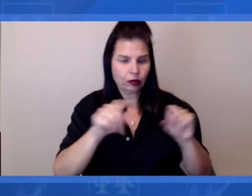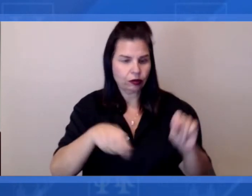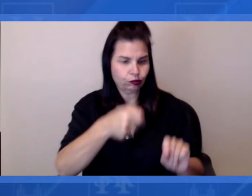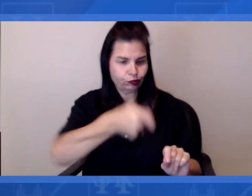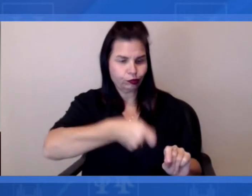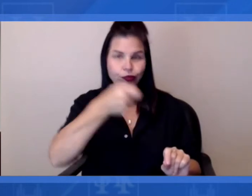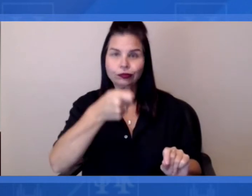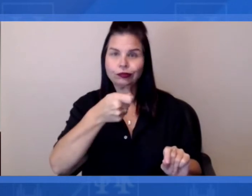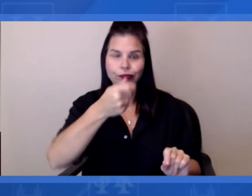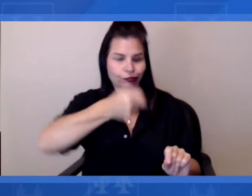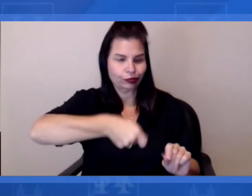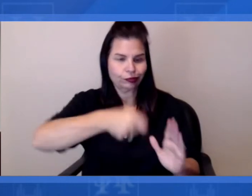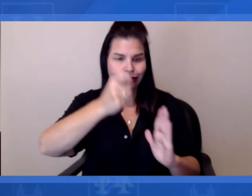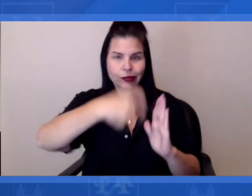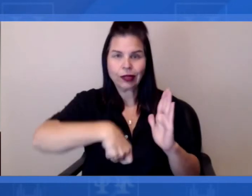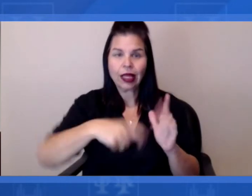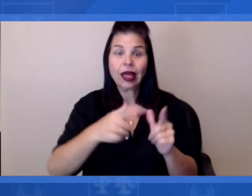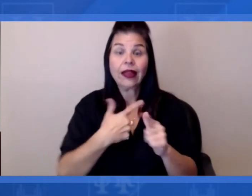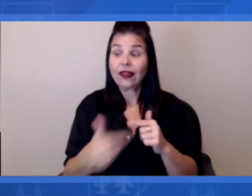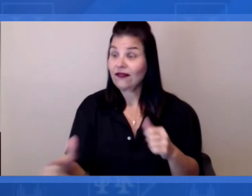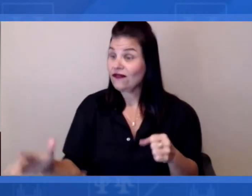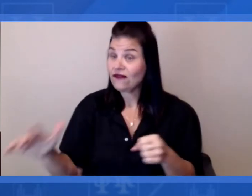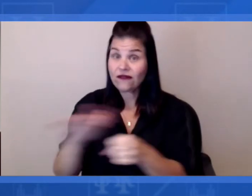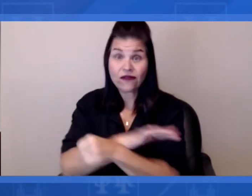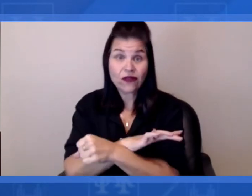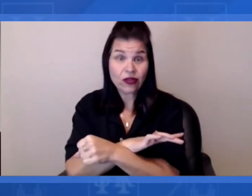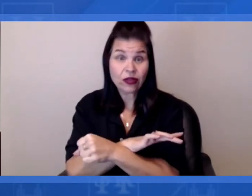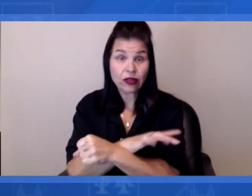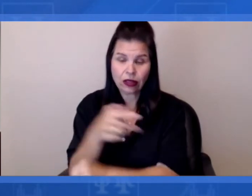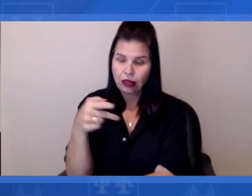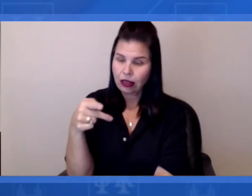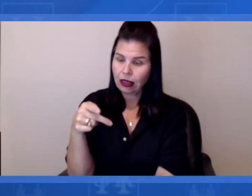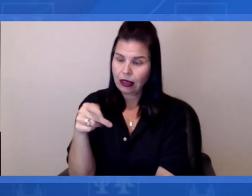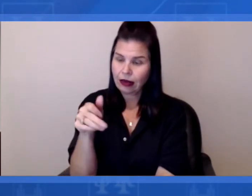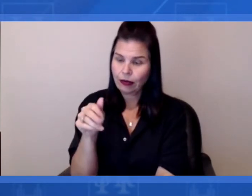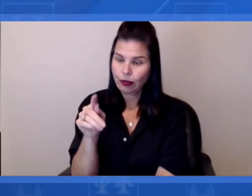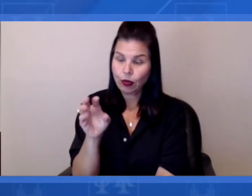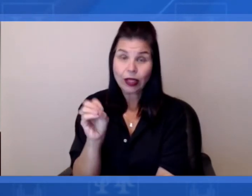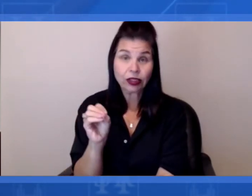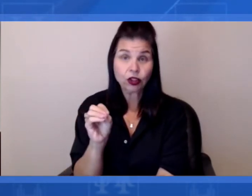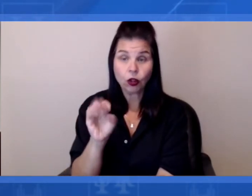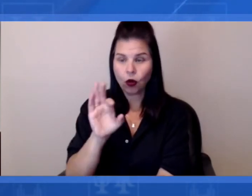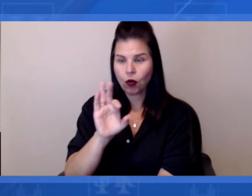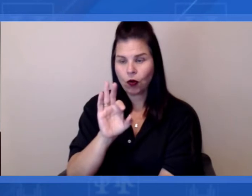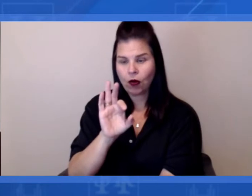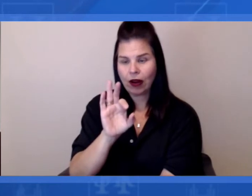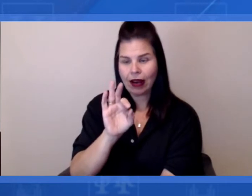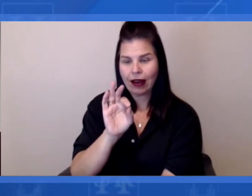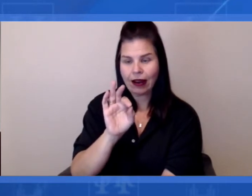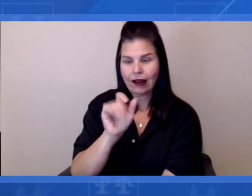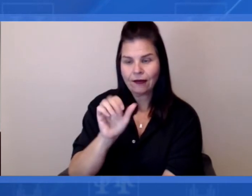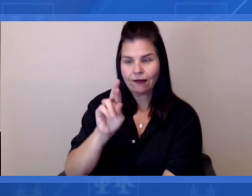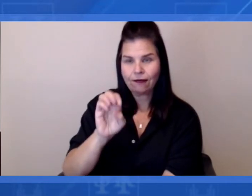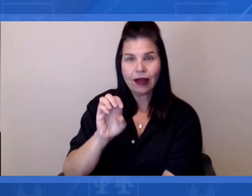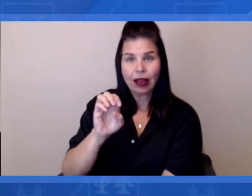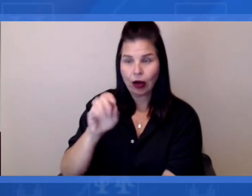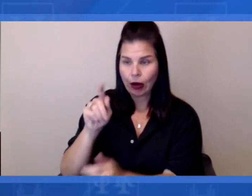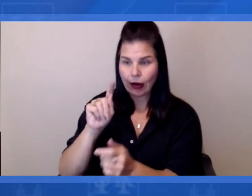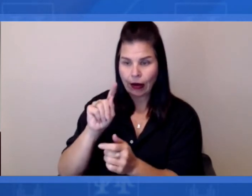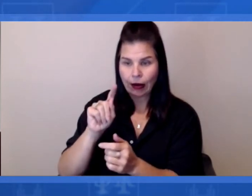2021, and we moved fully to the Presto fare payment system on DARTS as of July